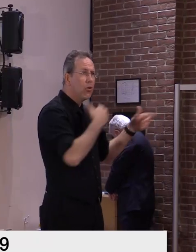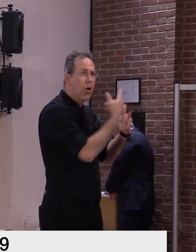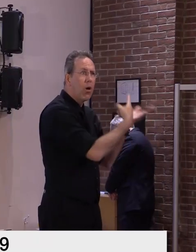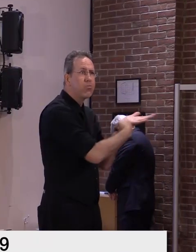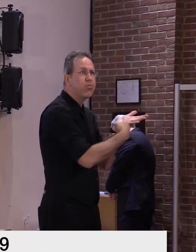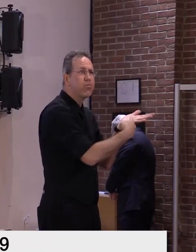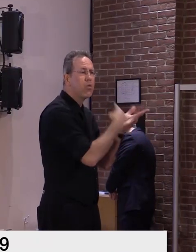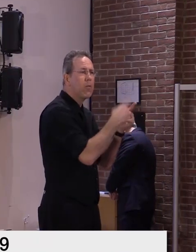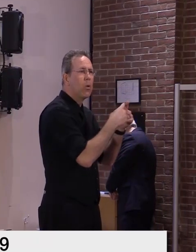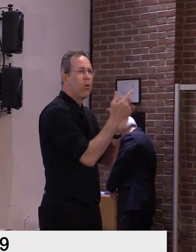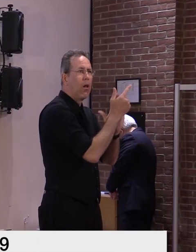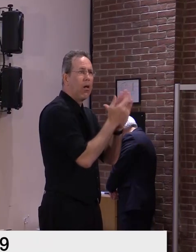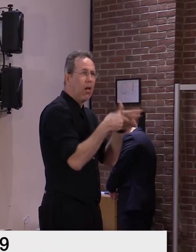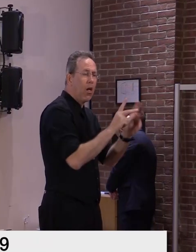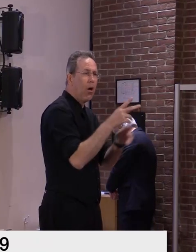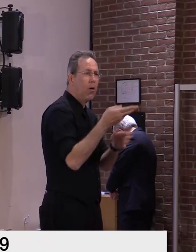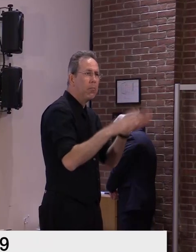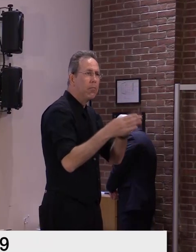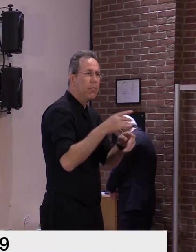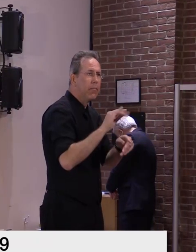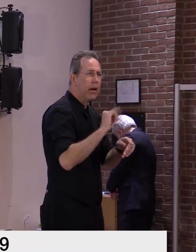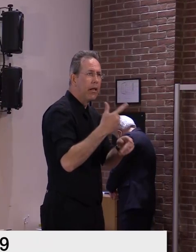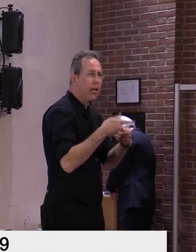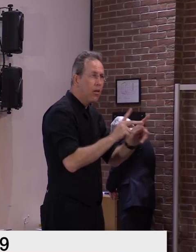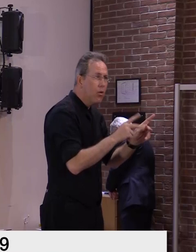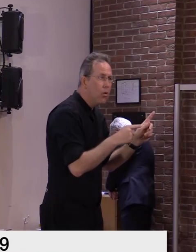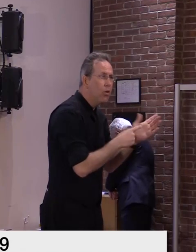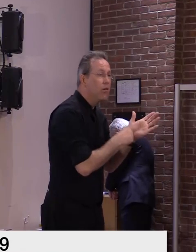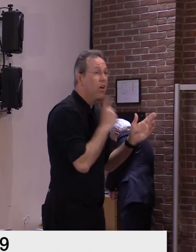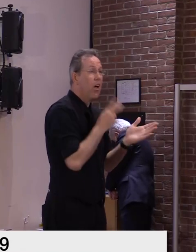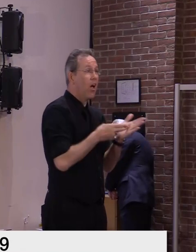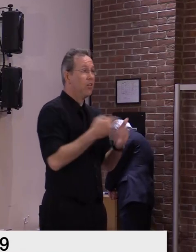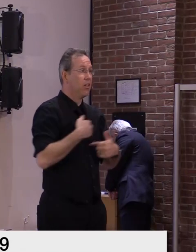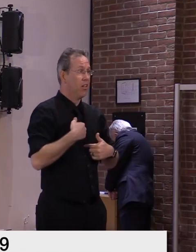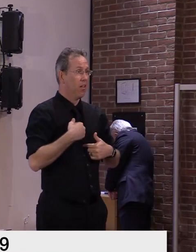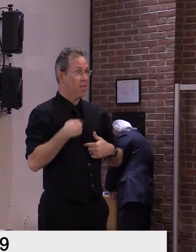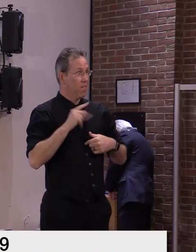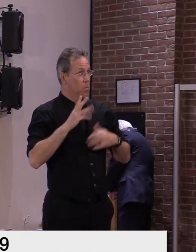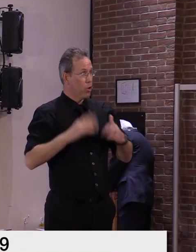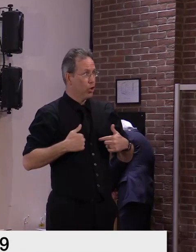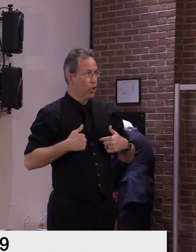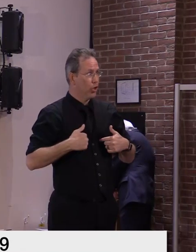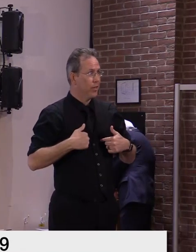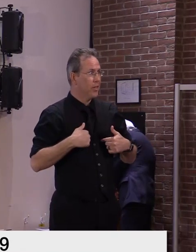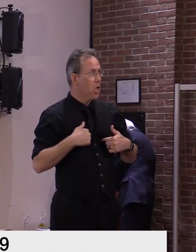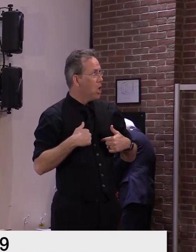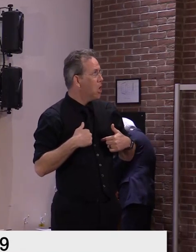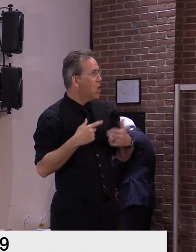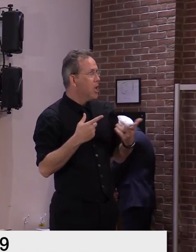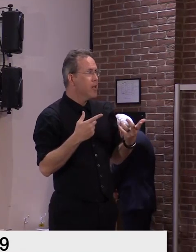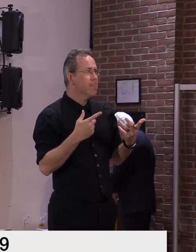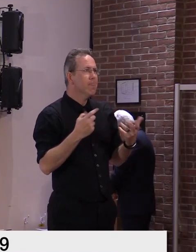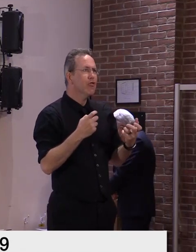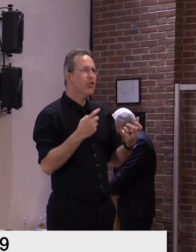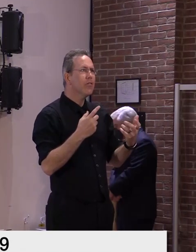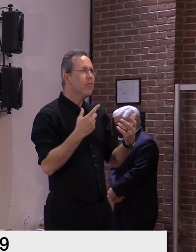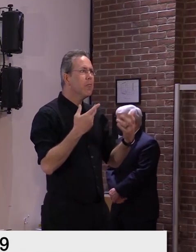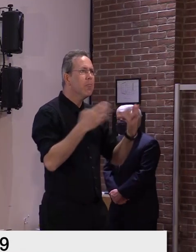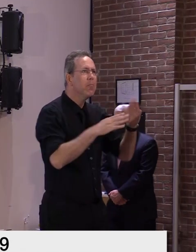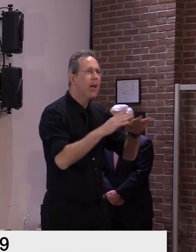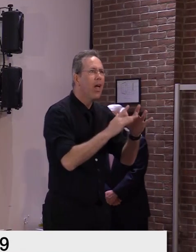So I think moving forward on this makes sense from my perspective, and just happy the legislature is taking